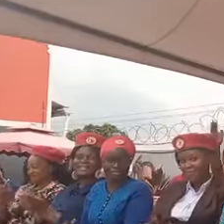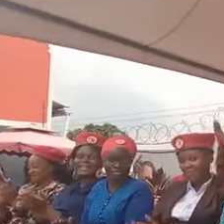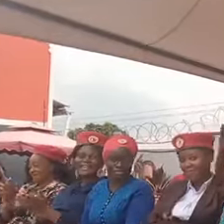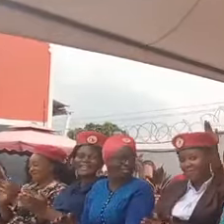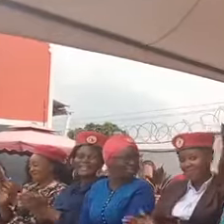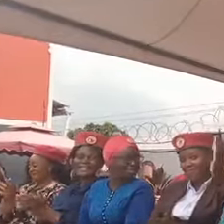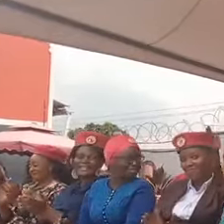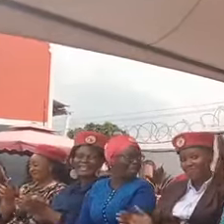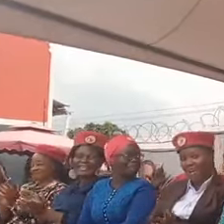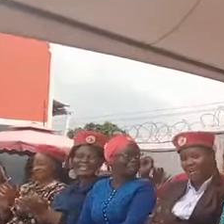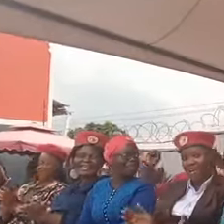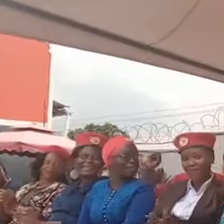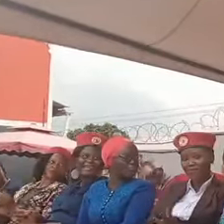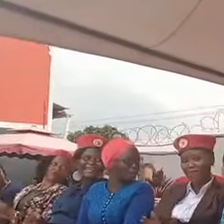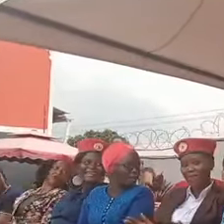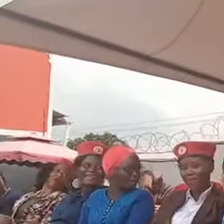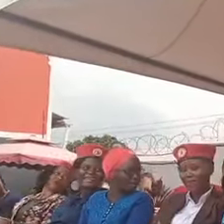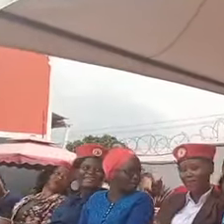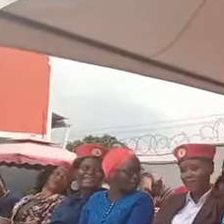People power.